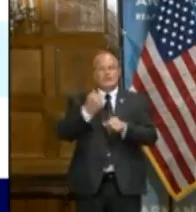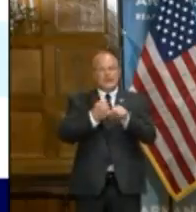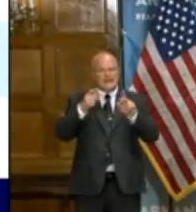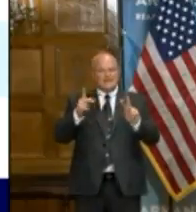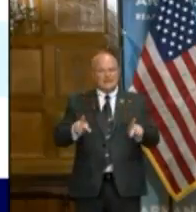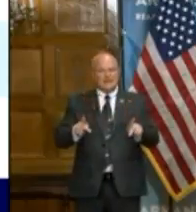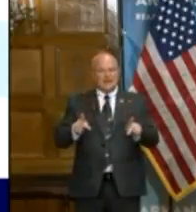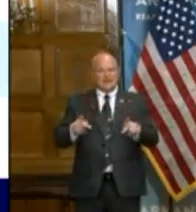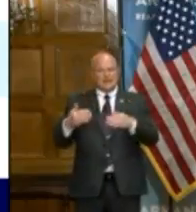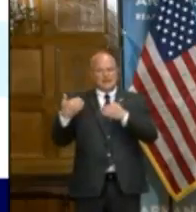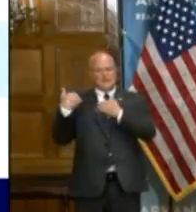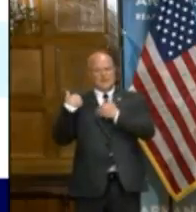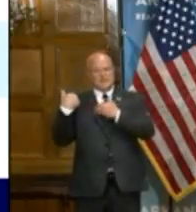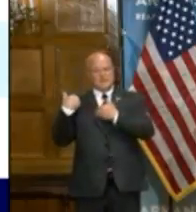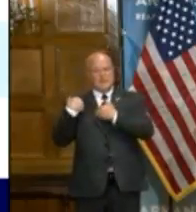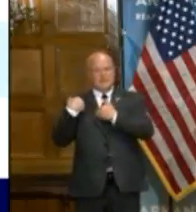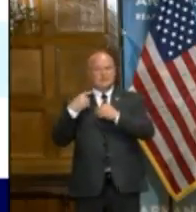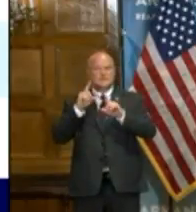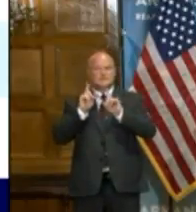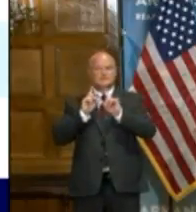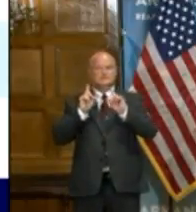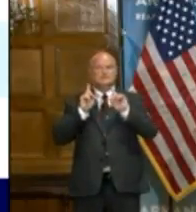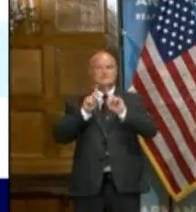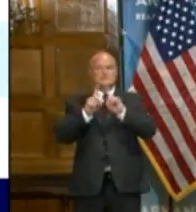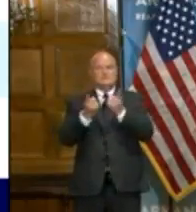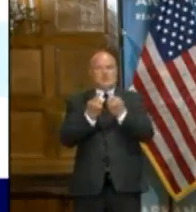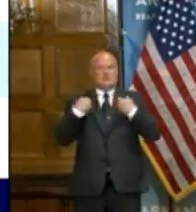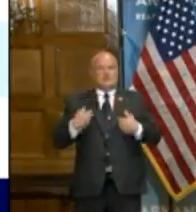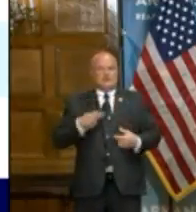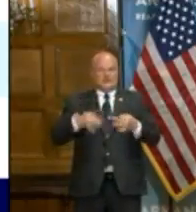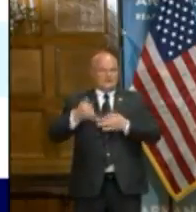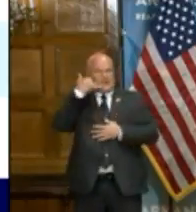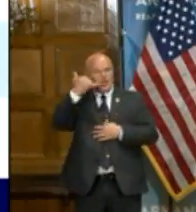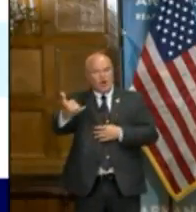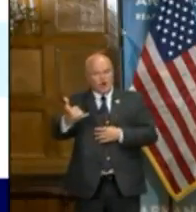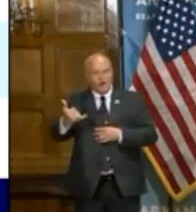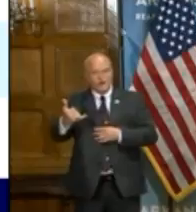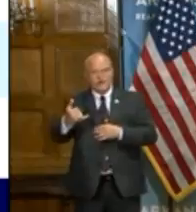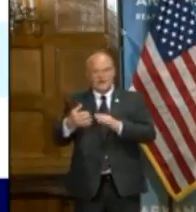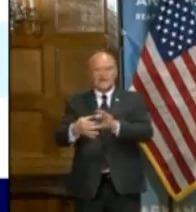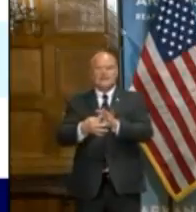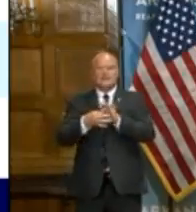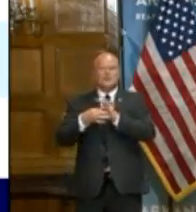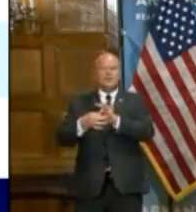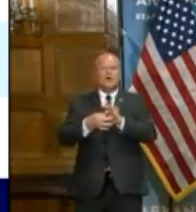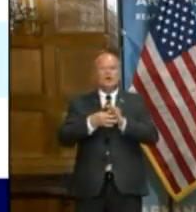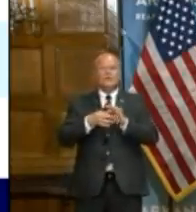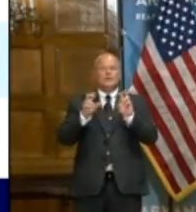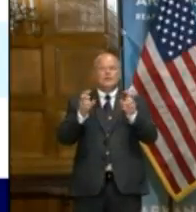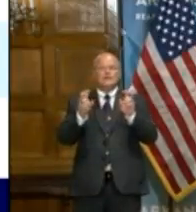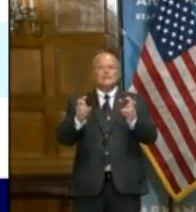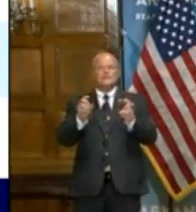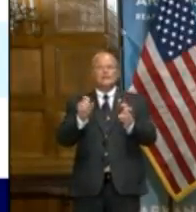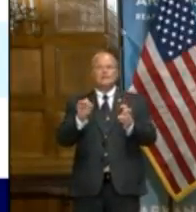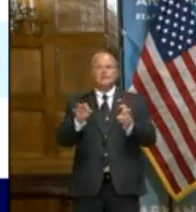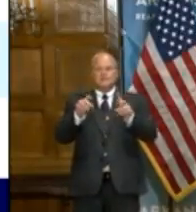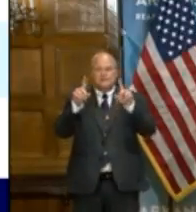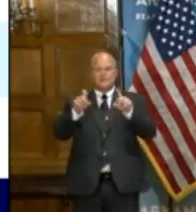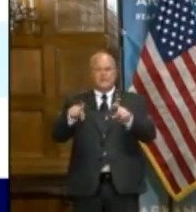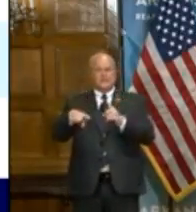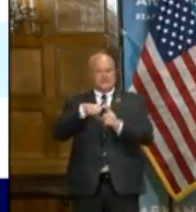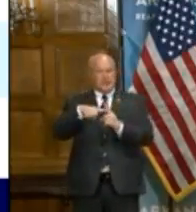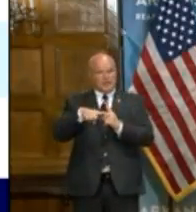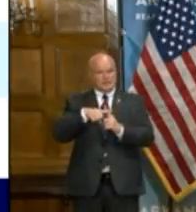everyone to be responsive to the Department of Health if they call, and to cooperate in terms of if you've